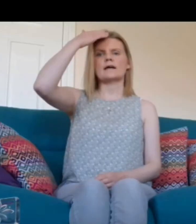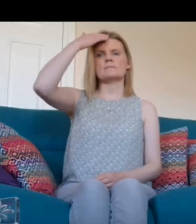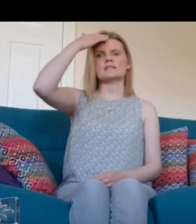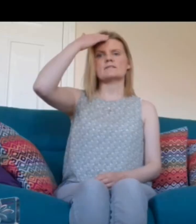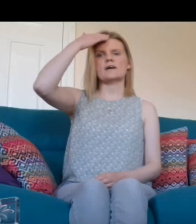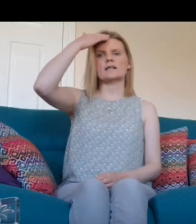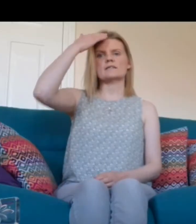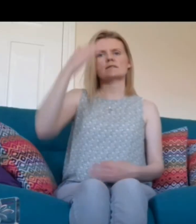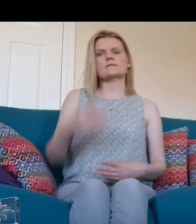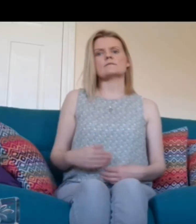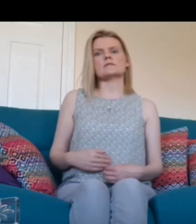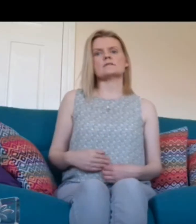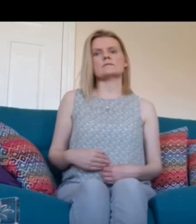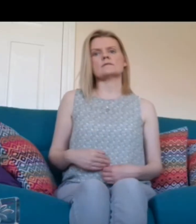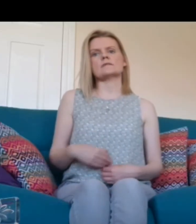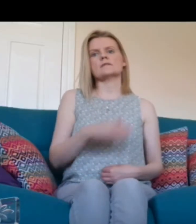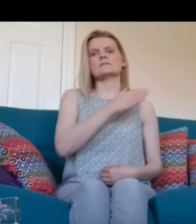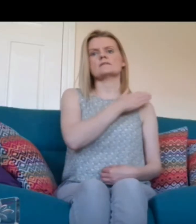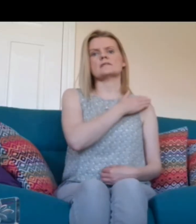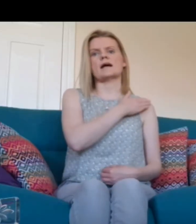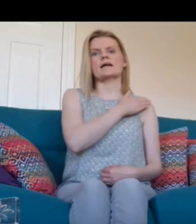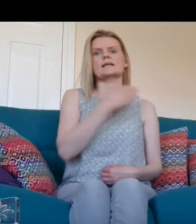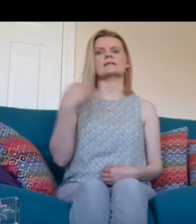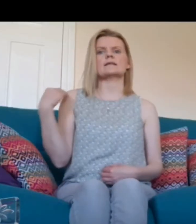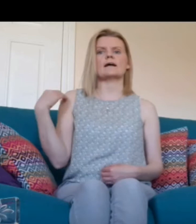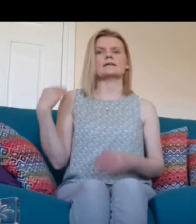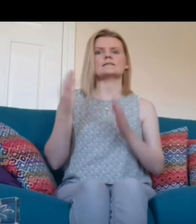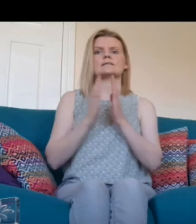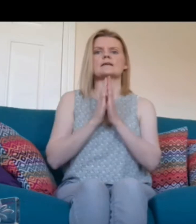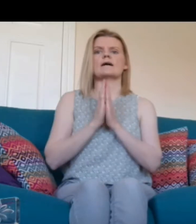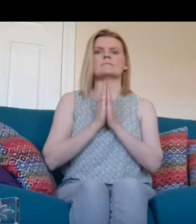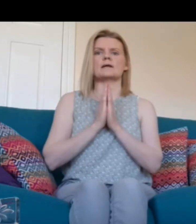des Vaters und des Sohnes und des Heiligen Geist. Amen.